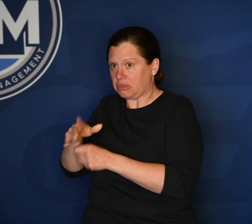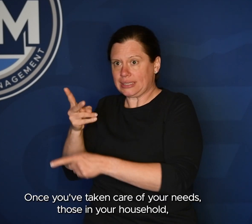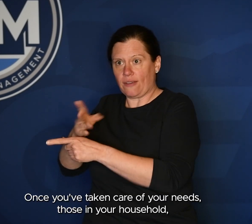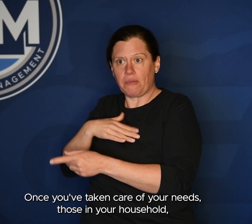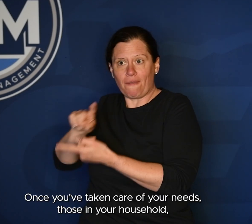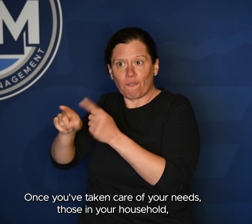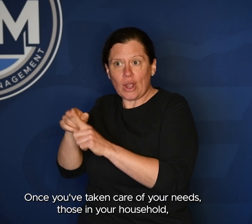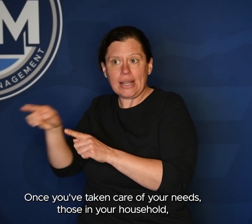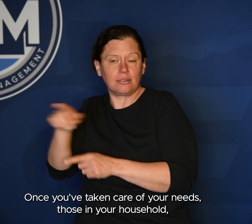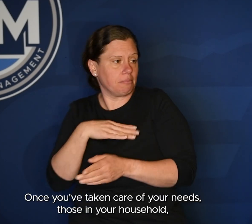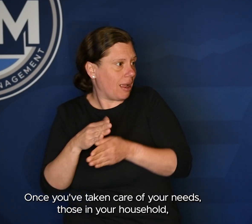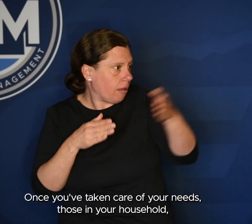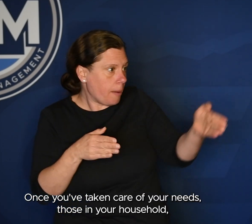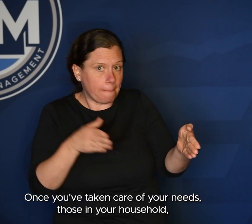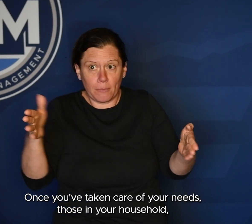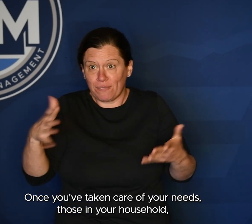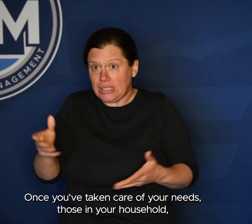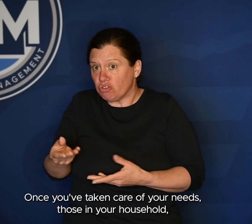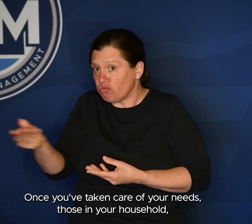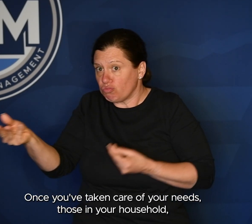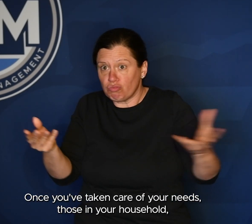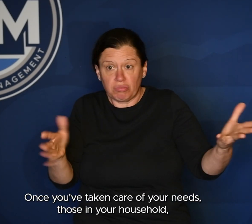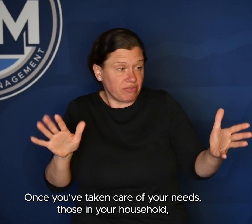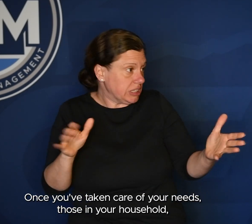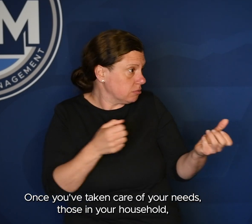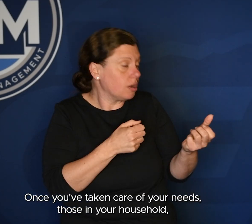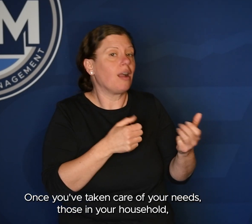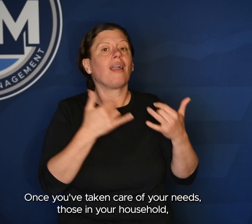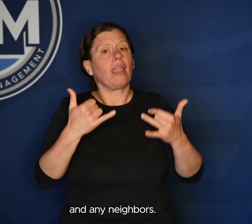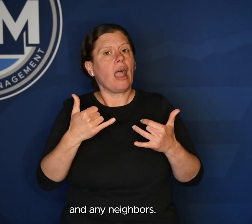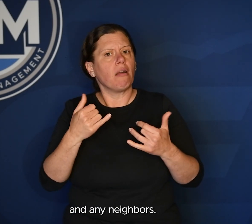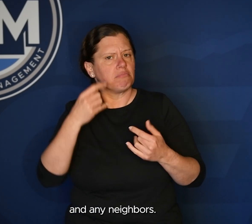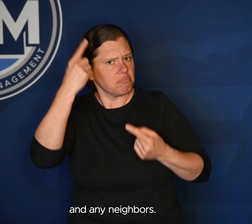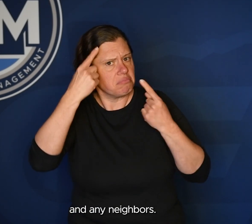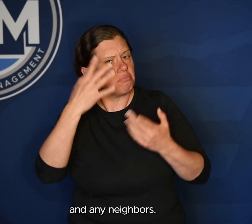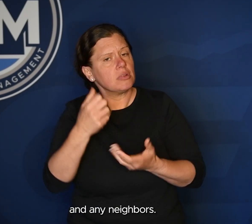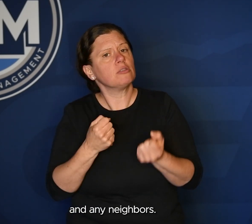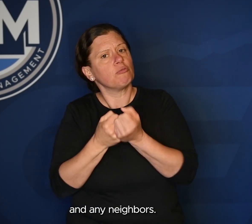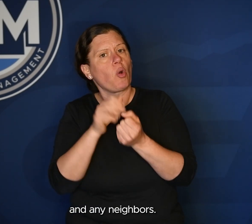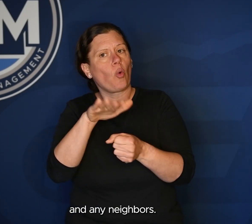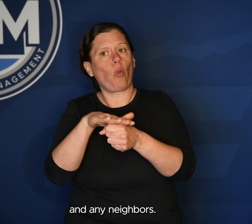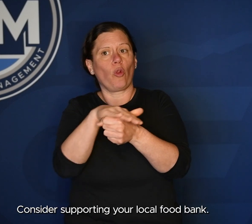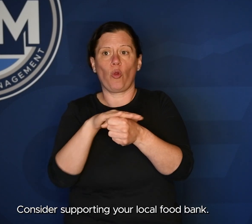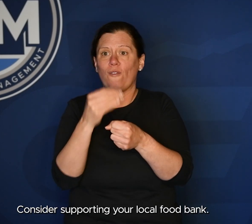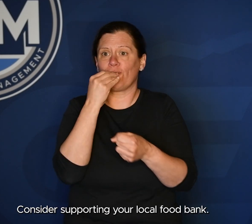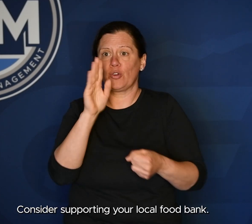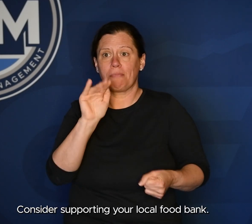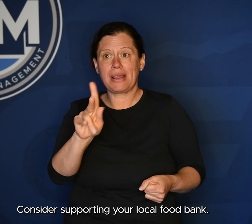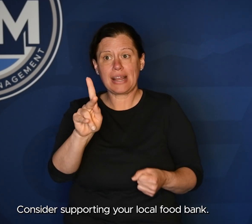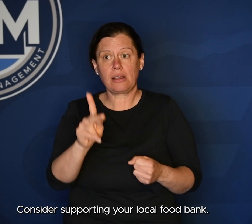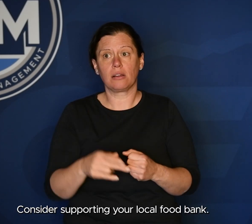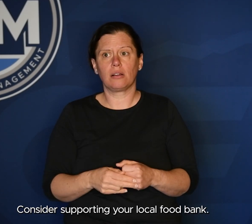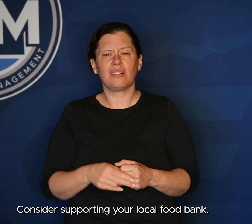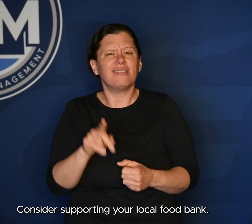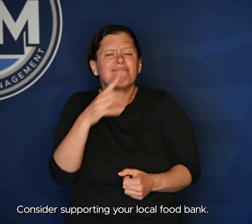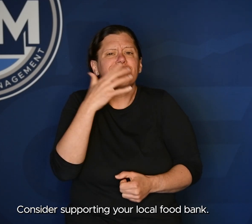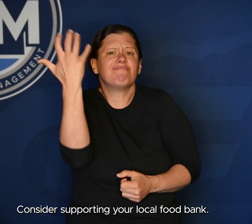Once you've taken care of your needs, those in your household and any neighbors, consider supporting your local food